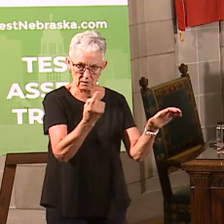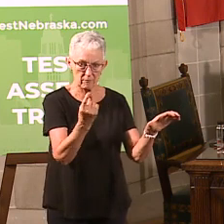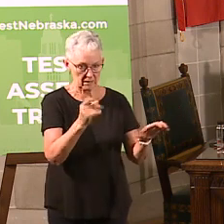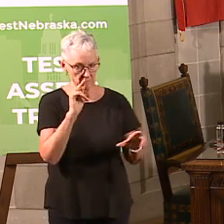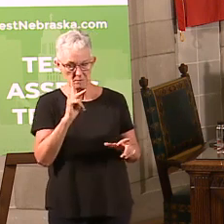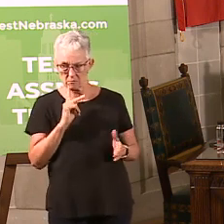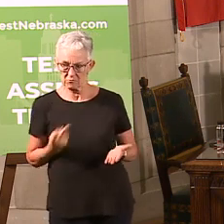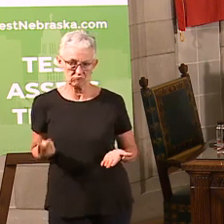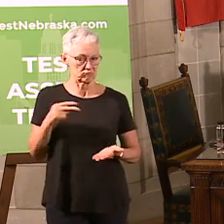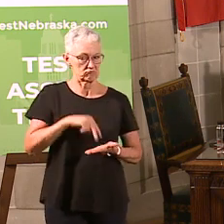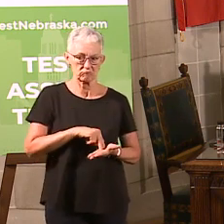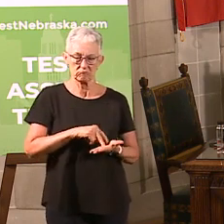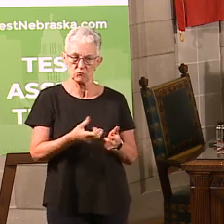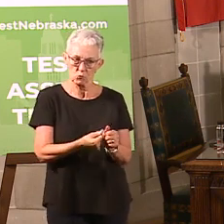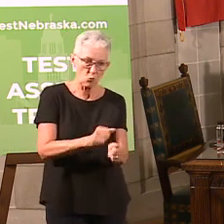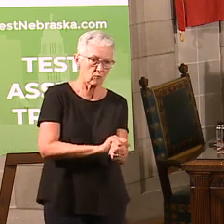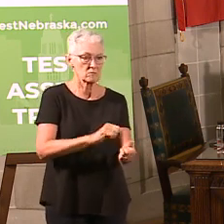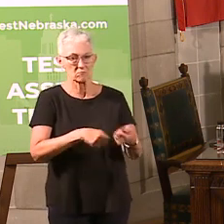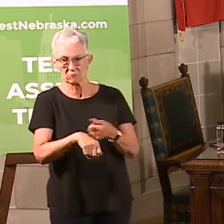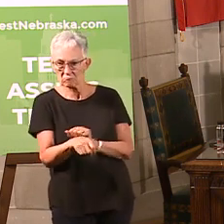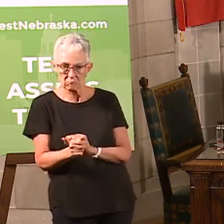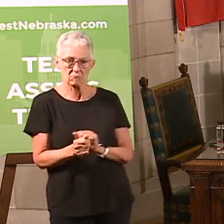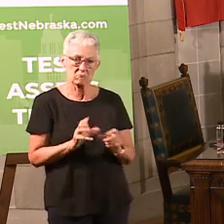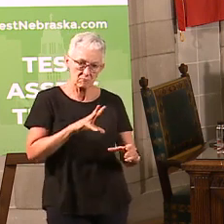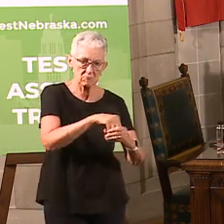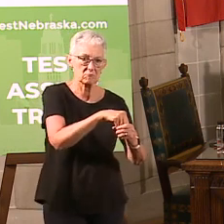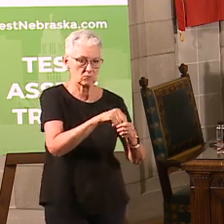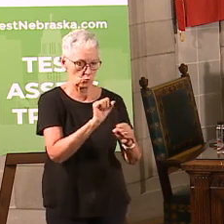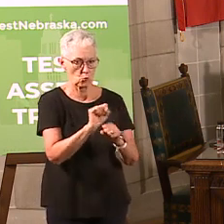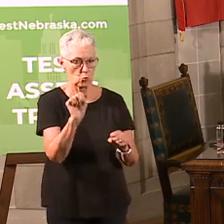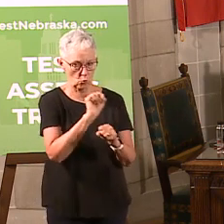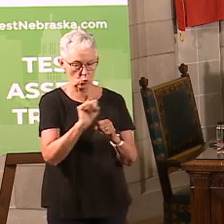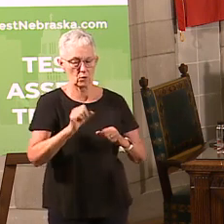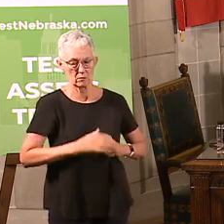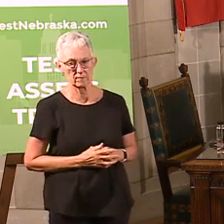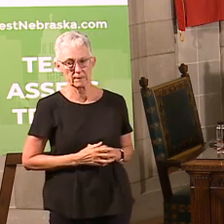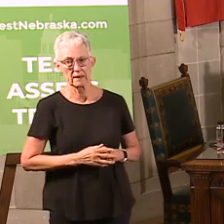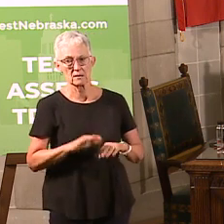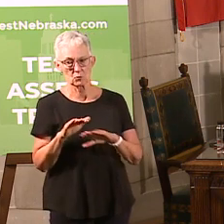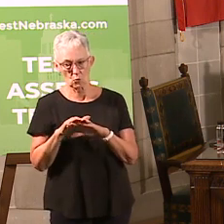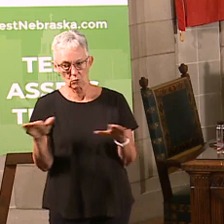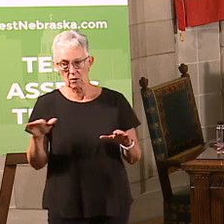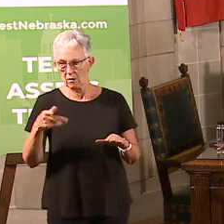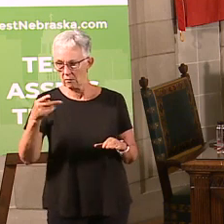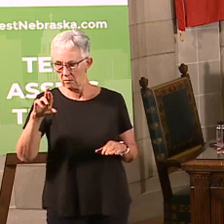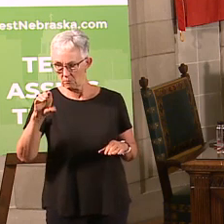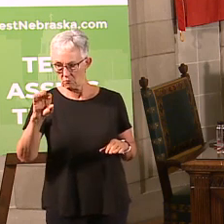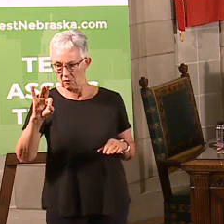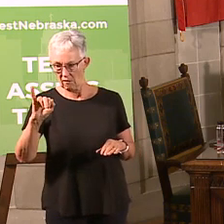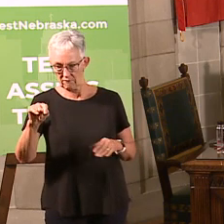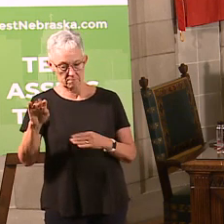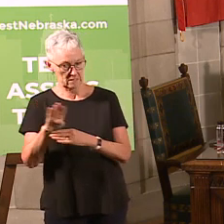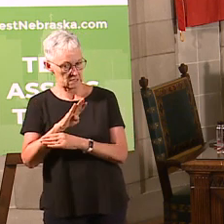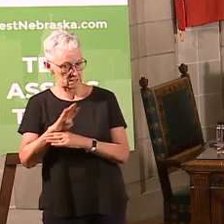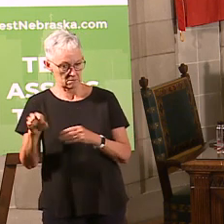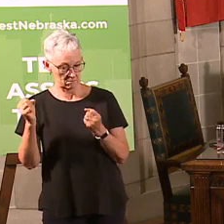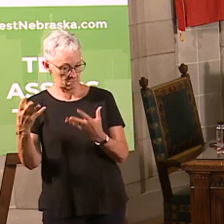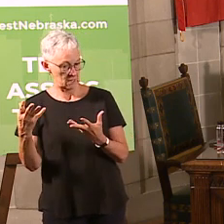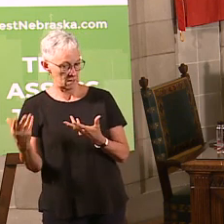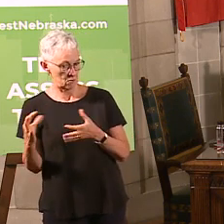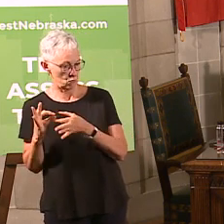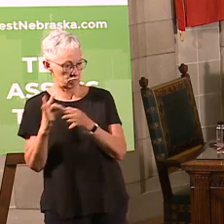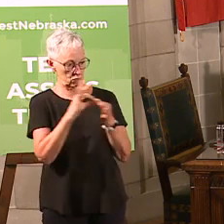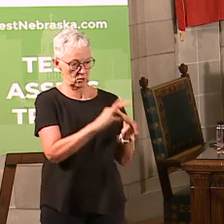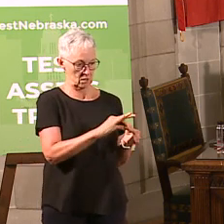sanitizer went to the Greater Omaha Chamber of Commerce for distribution to nonprofits associated with COVID-19. This week, shipments are